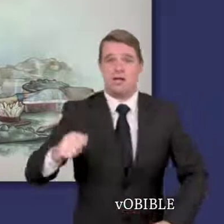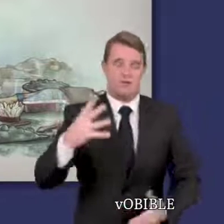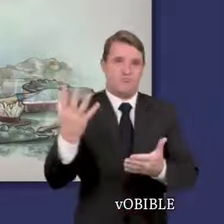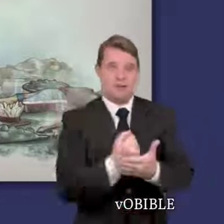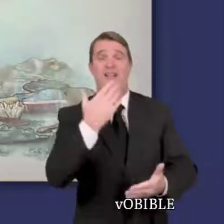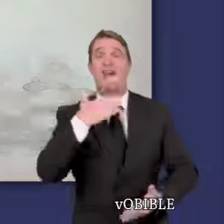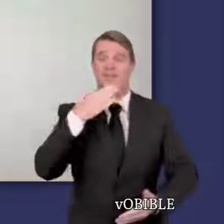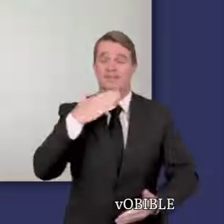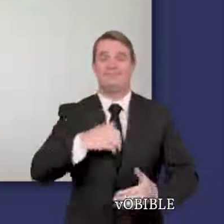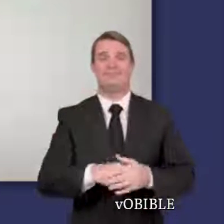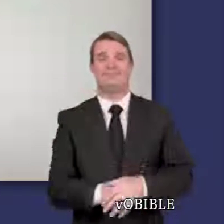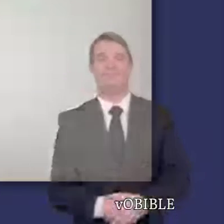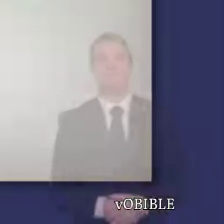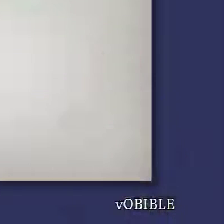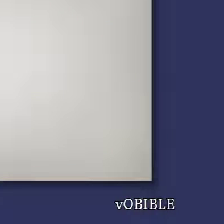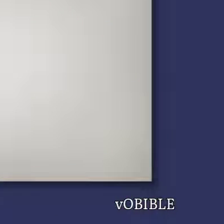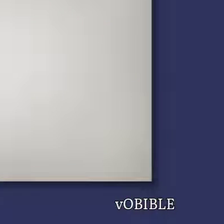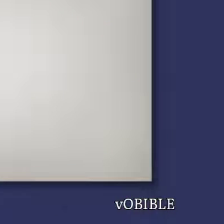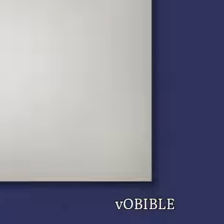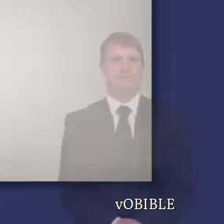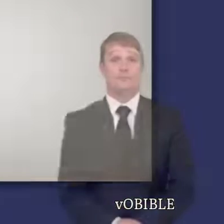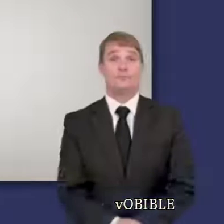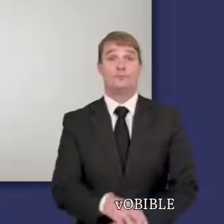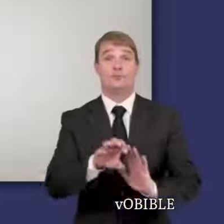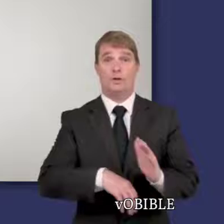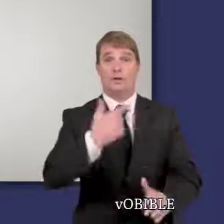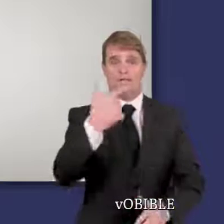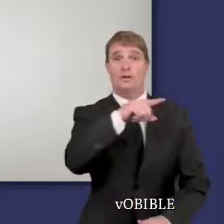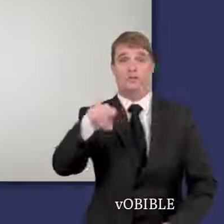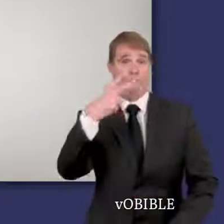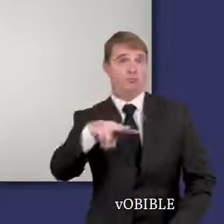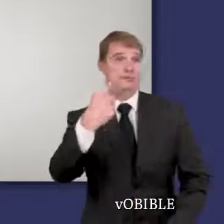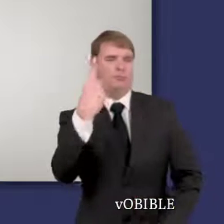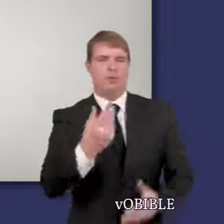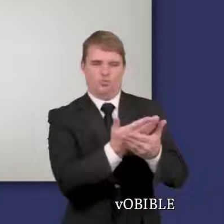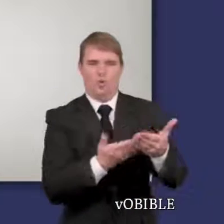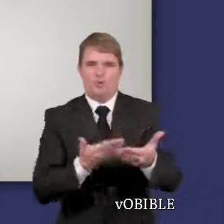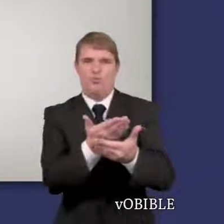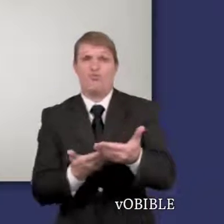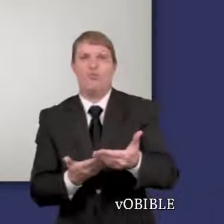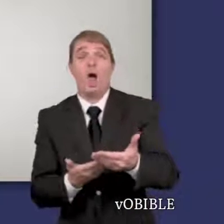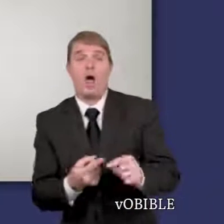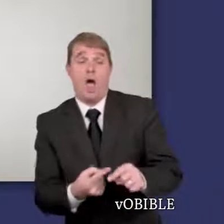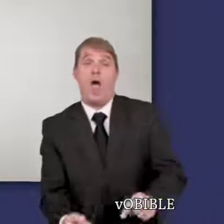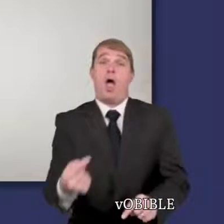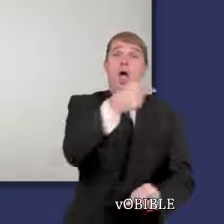Philistines. The events in chapters 17 to 21 fit an earlier period of